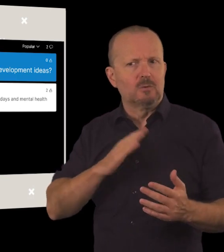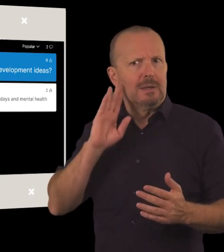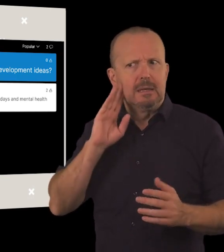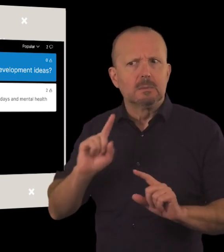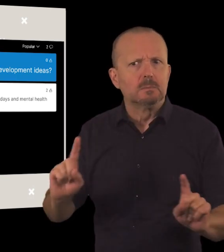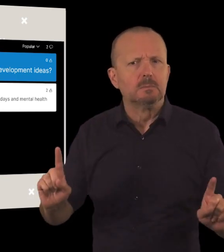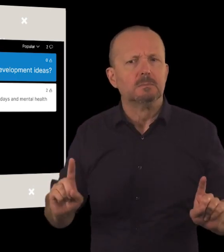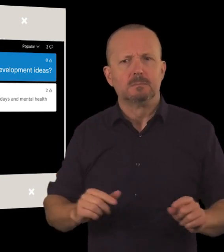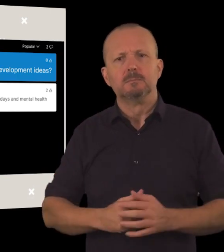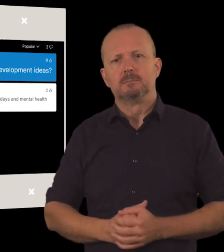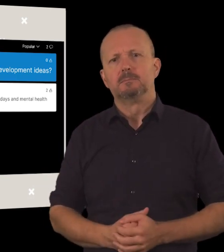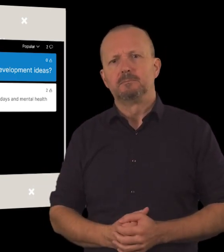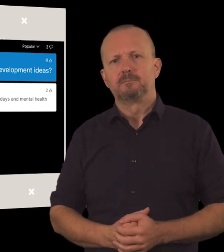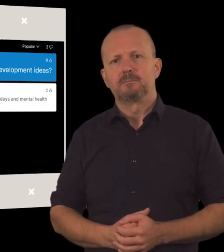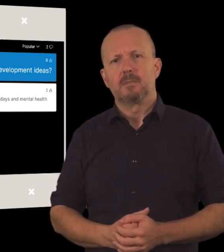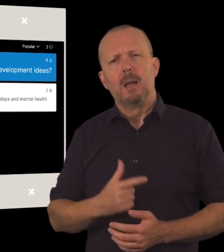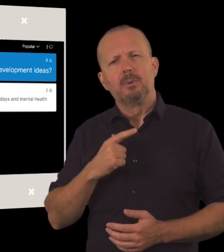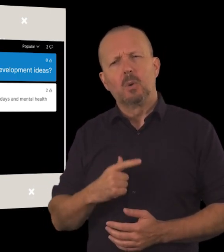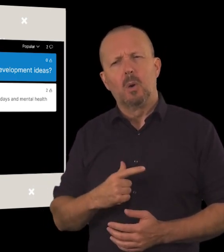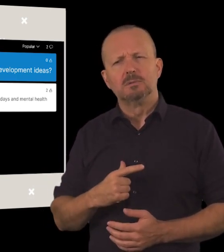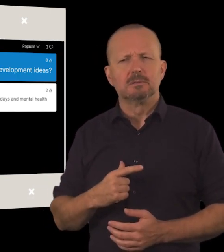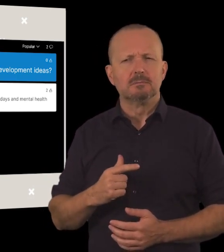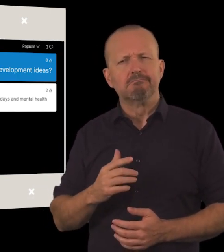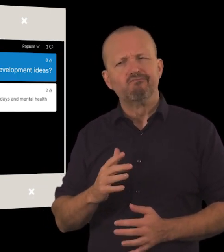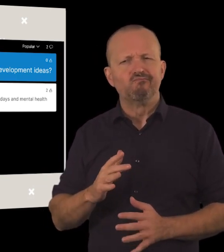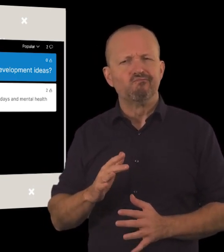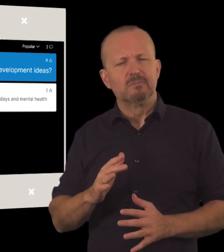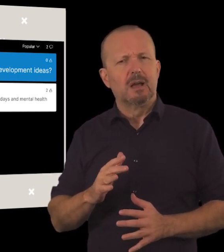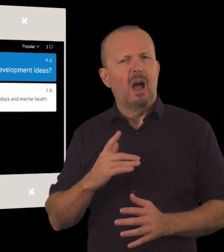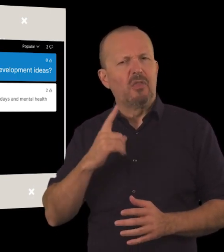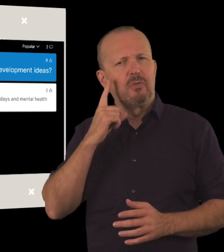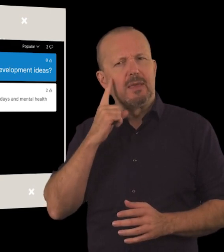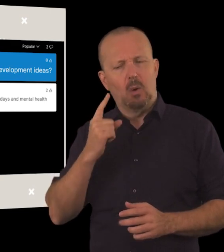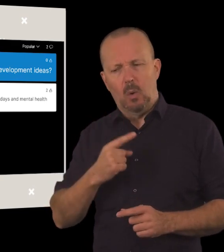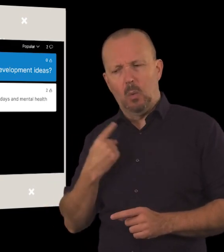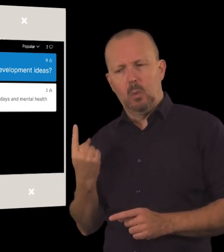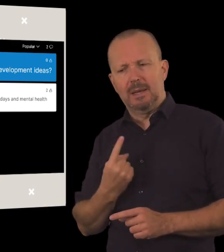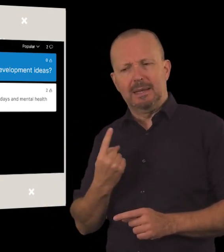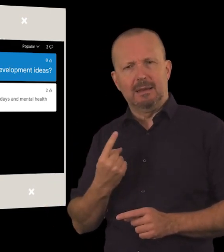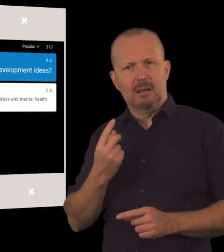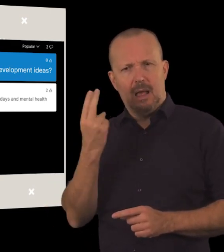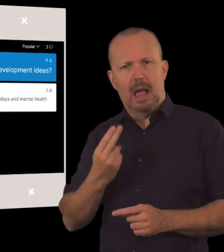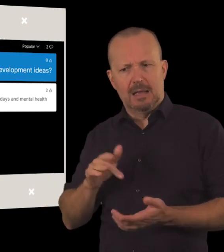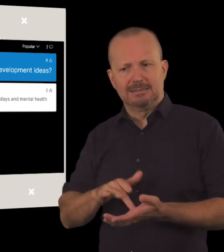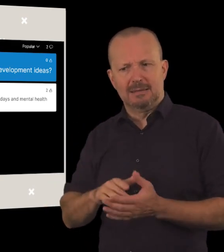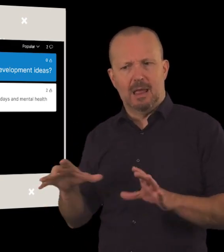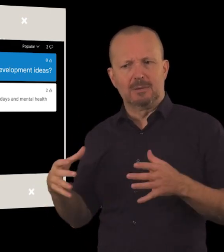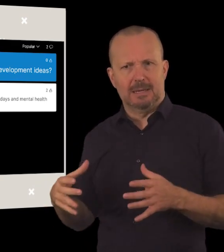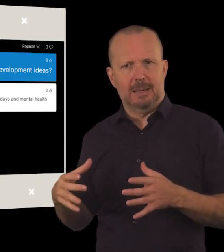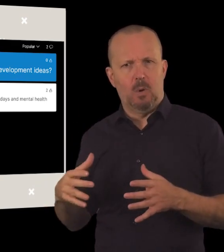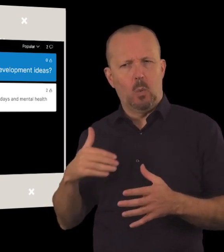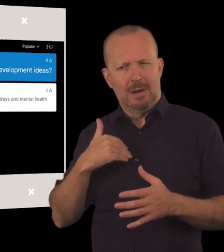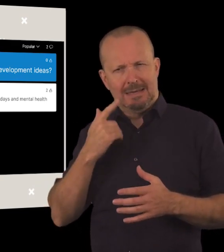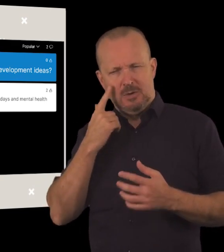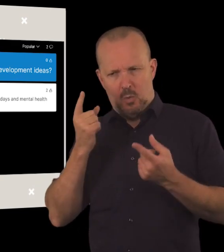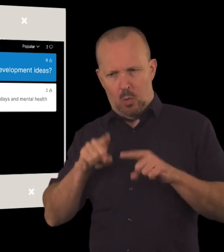make sure that people are using their professional development? That has been a problem, especially for colleagues that have been here for a